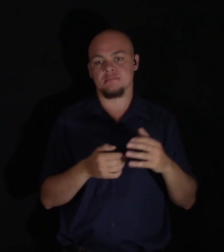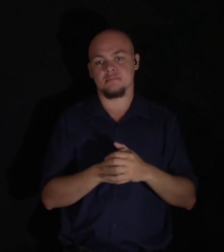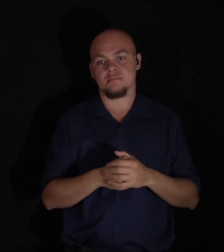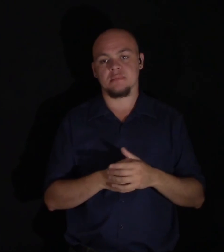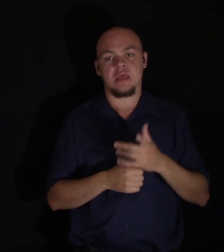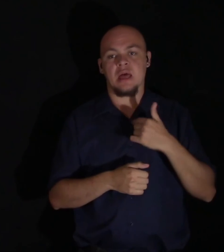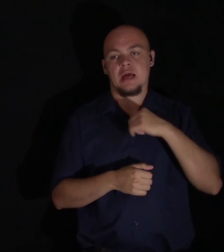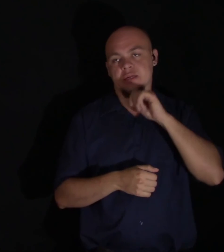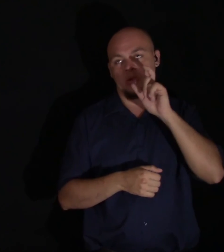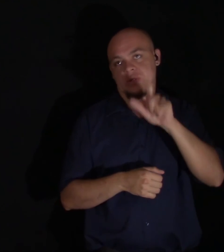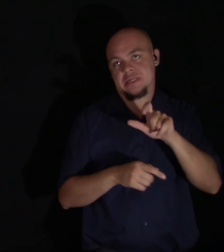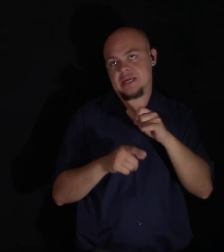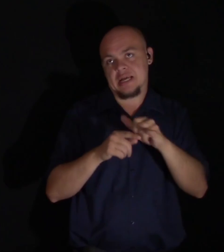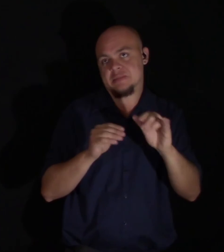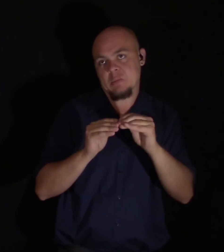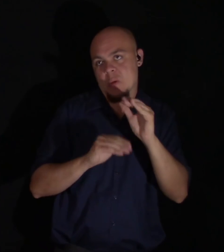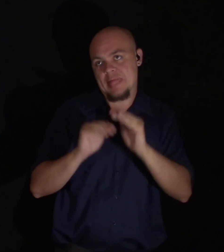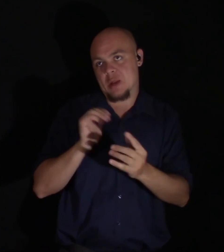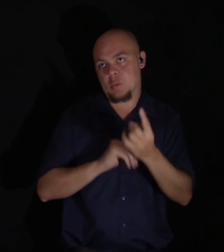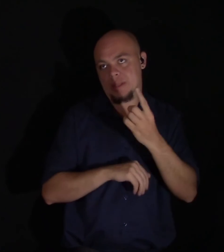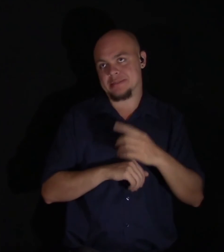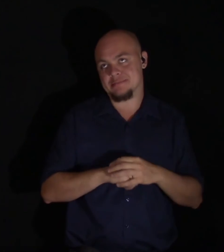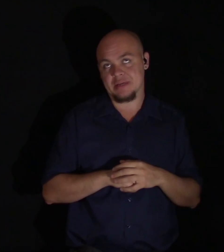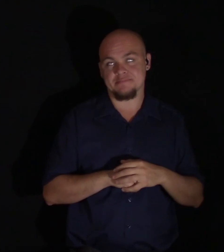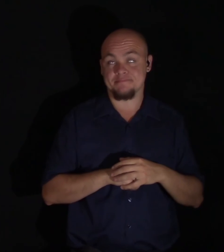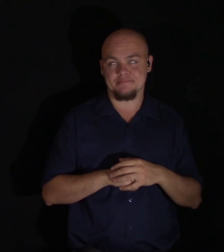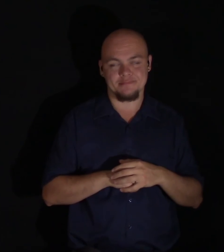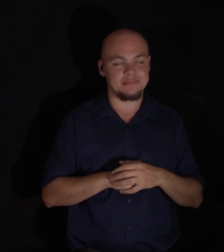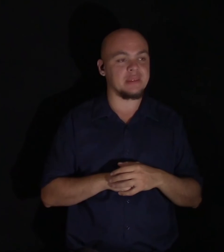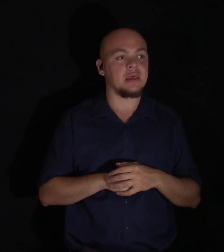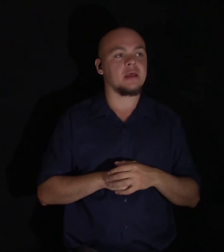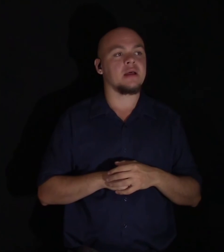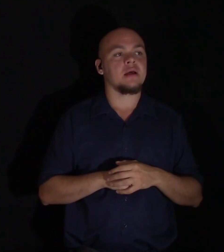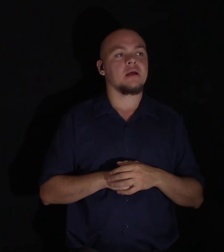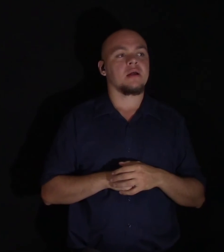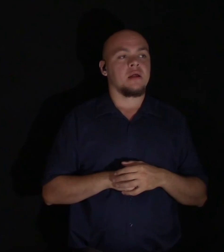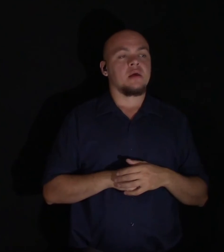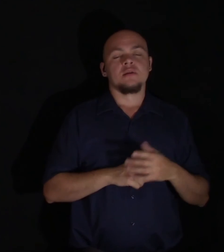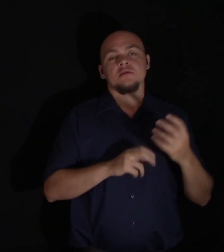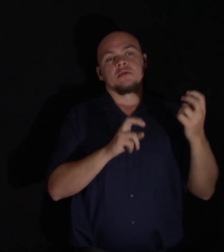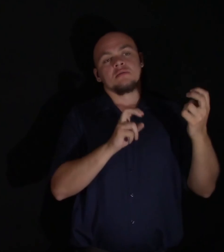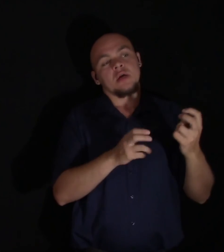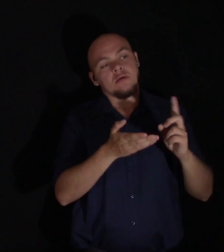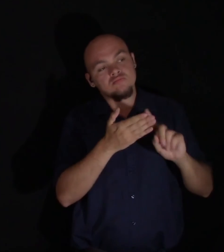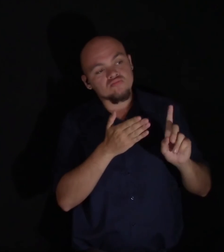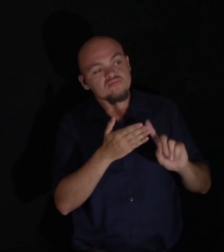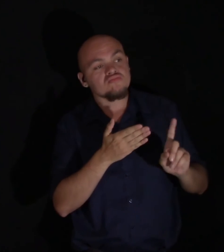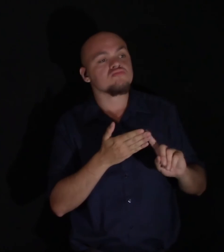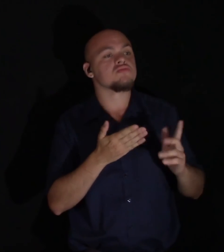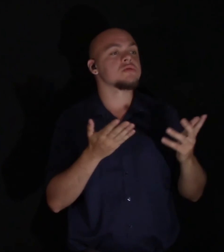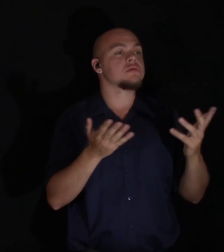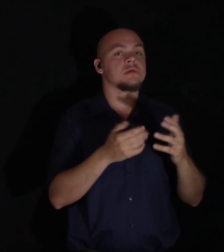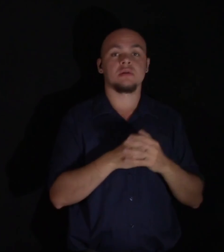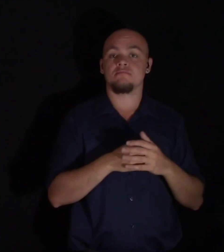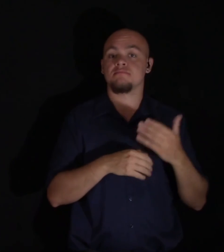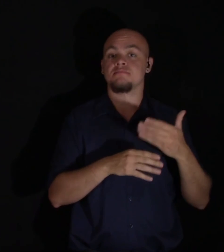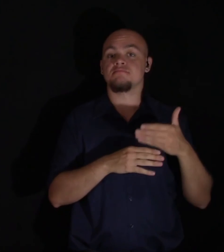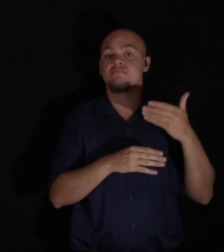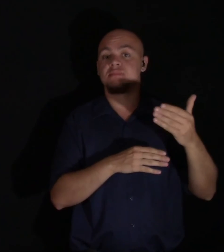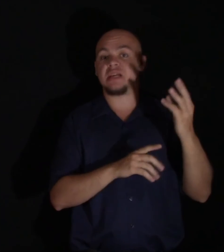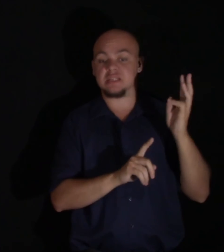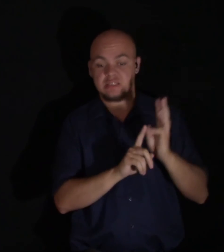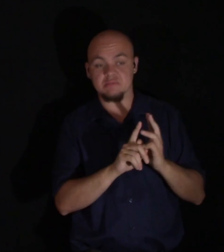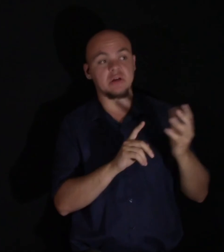than once in here. Okay? Comes back in. We do a check-in. We see him. Next 6 months, he calls me